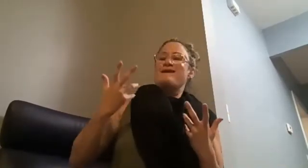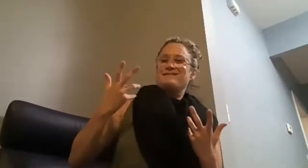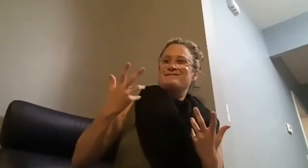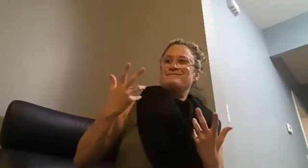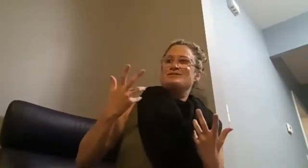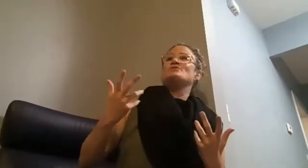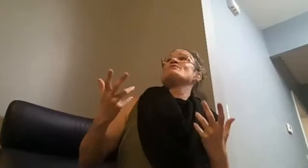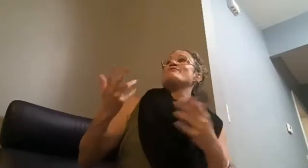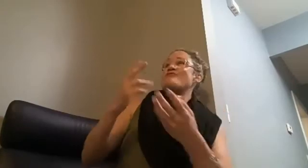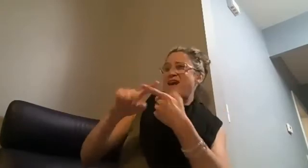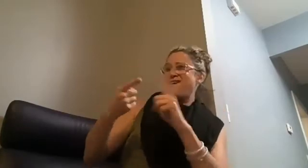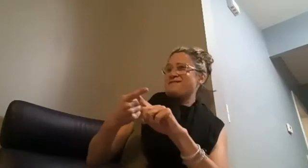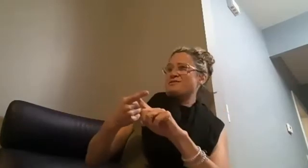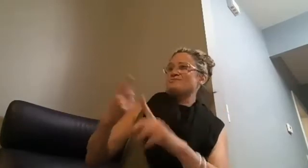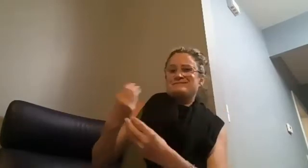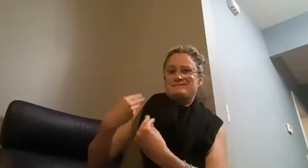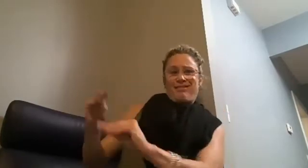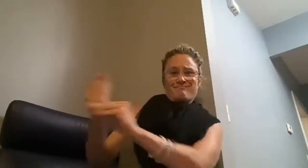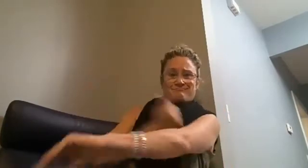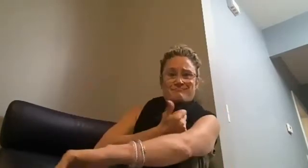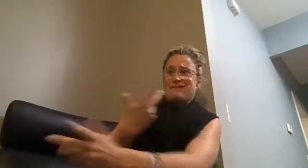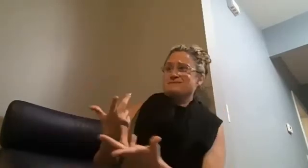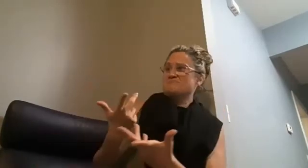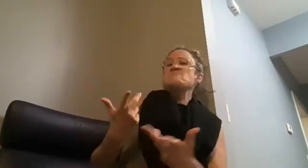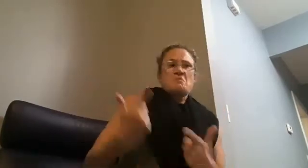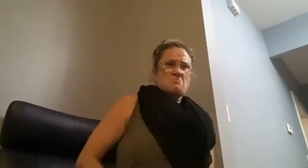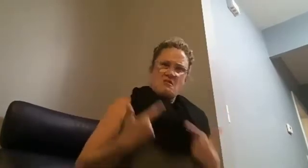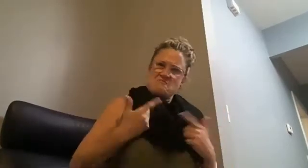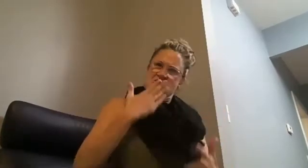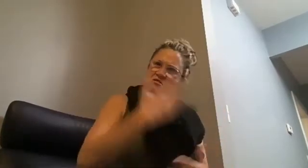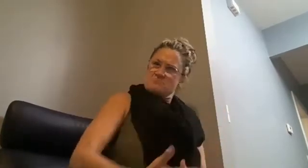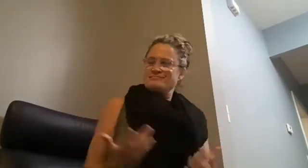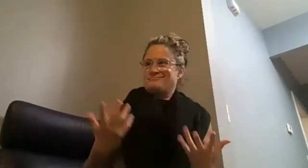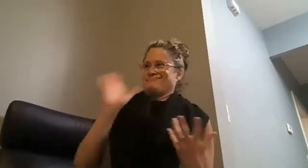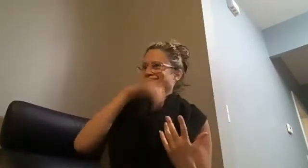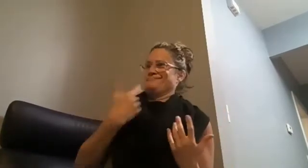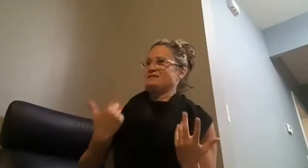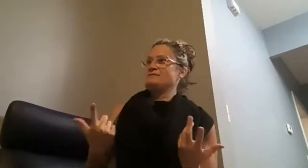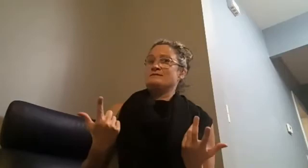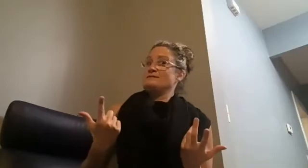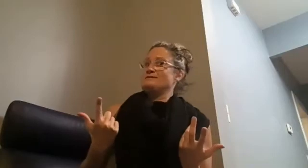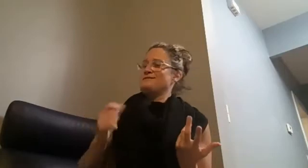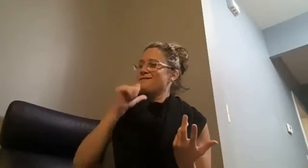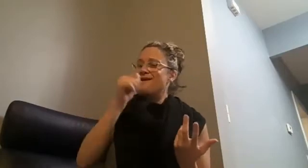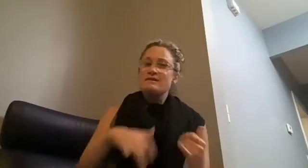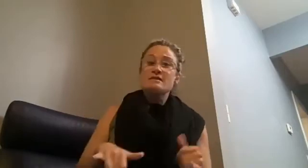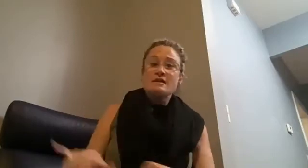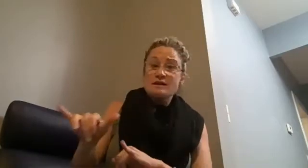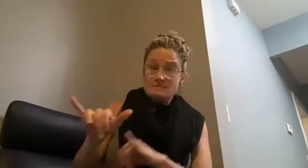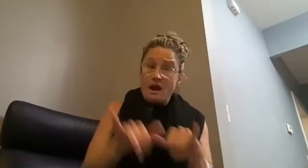friend and that will somehow get your life on track. And the weird thing is, like, that's for some reason not an uncommon story in AA. Like, we all at